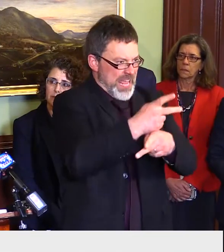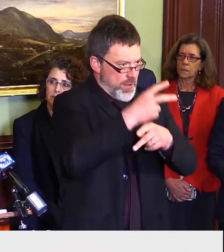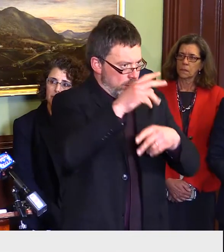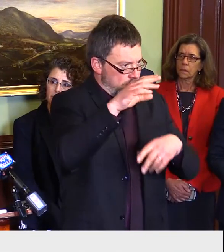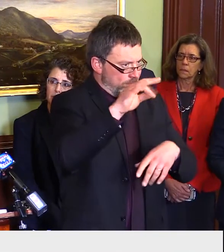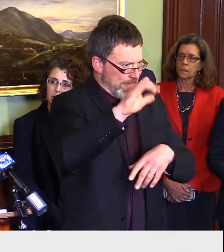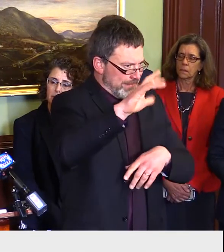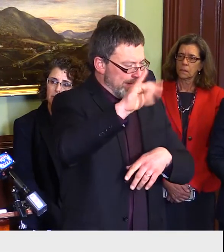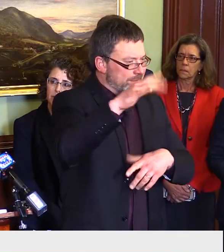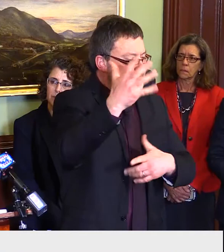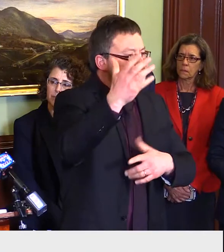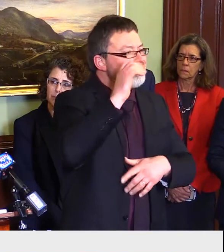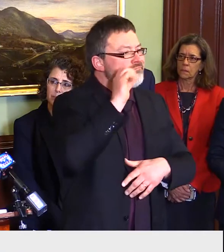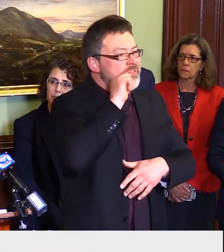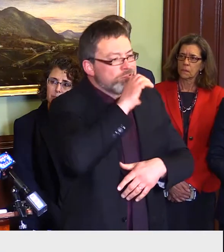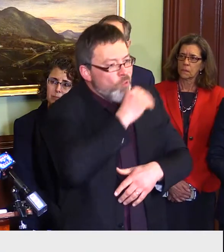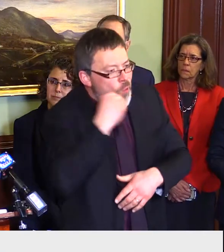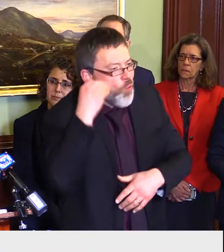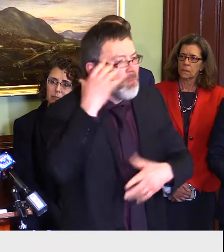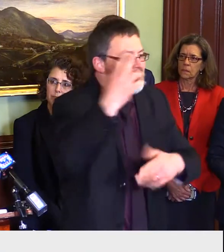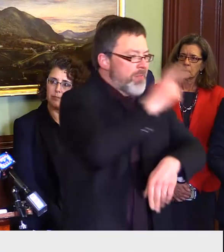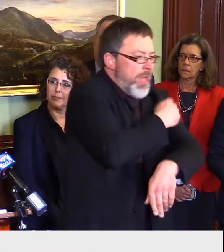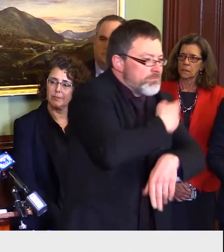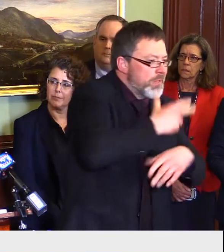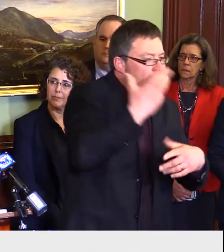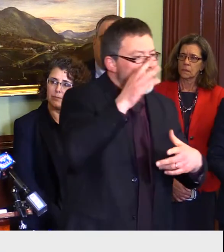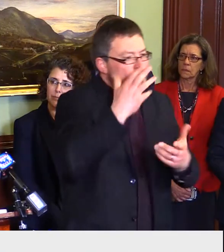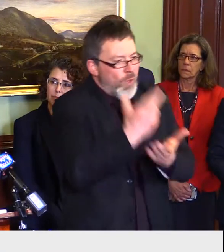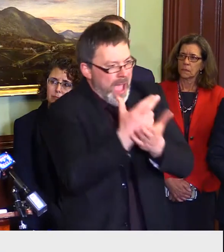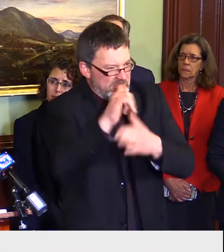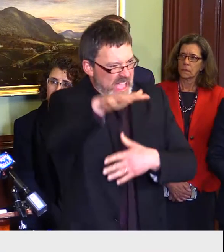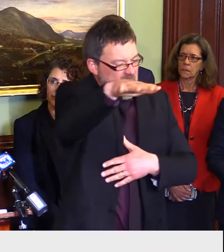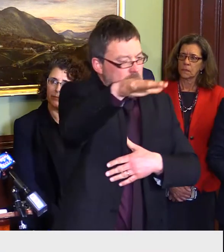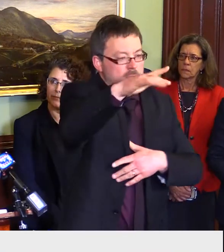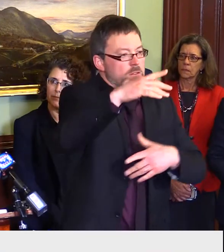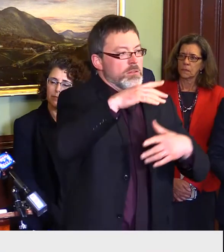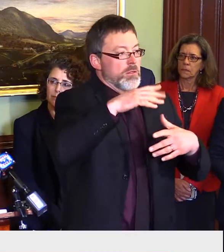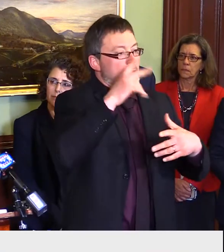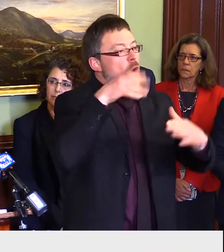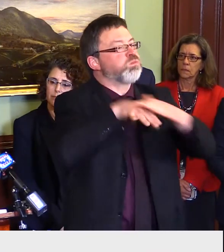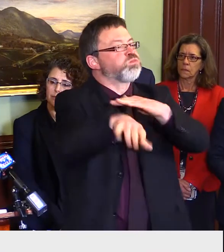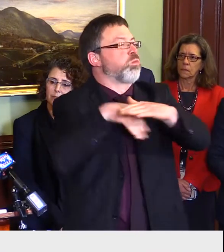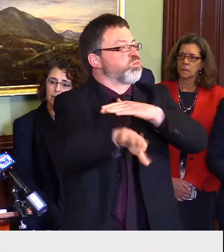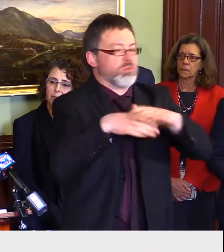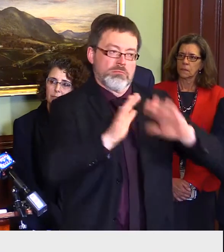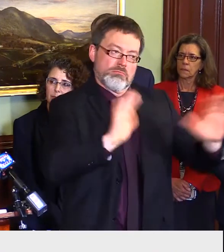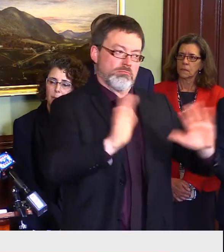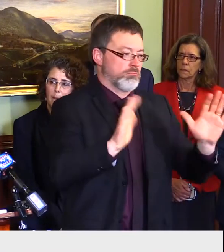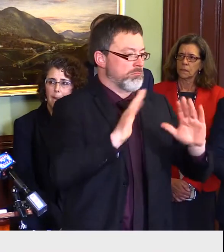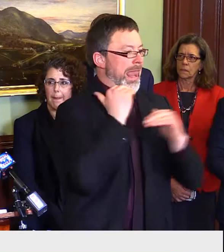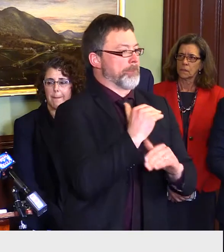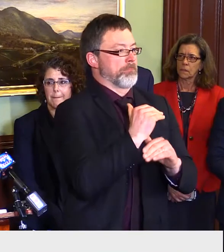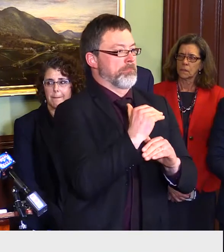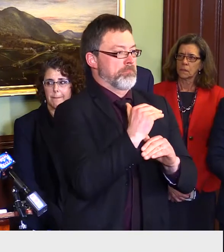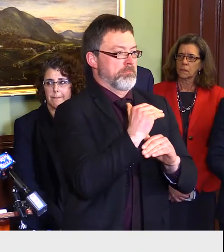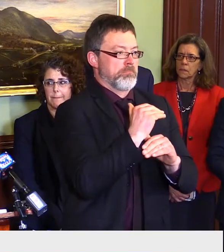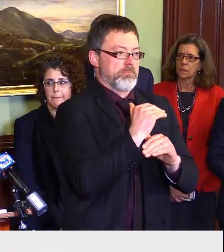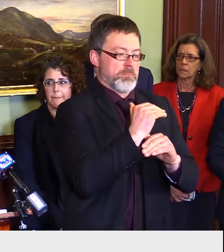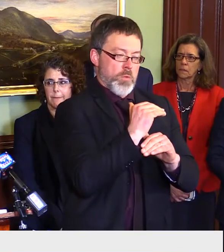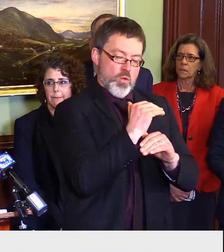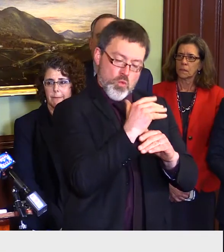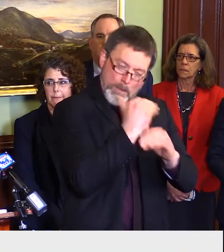involved. But we also know the residents of these facilities and those seeking care at our hospitals are most at